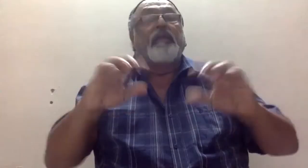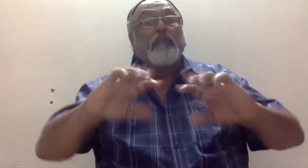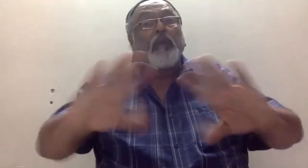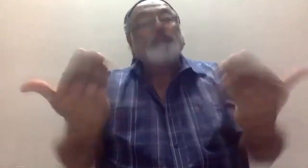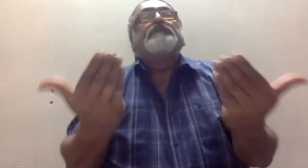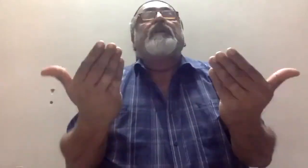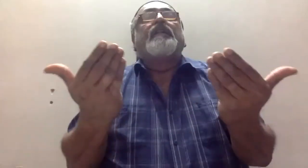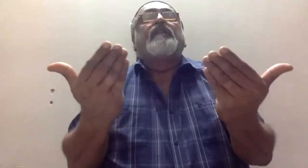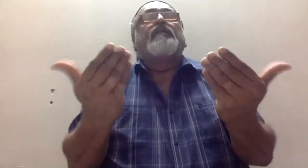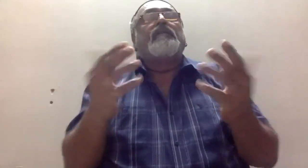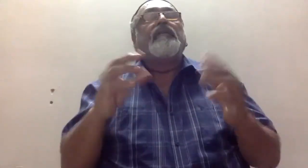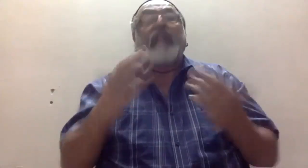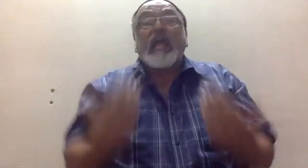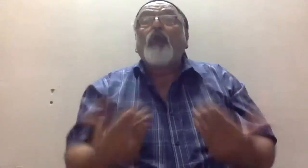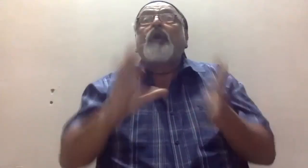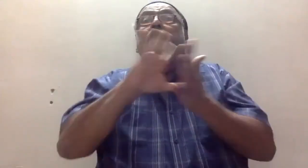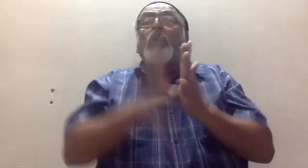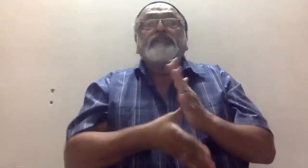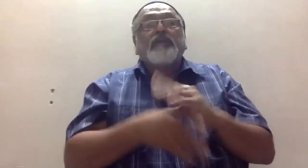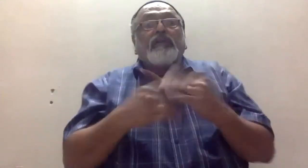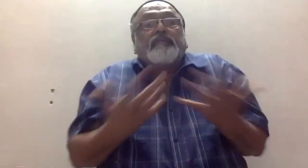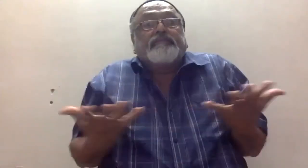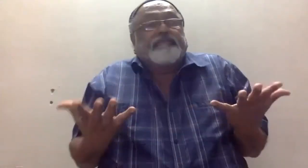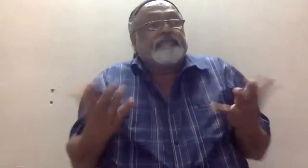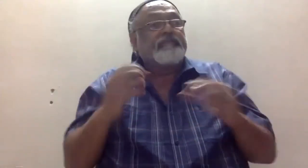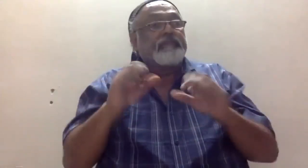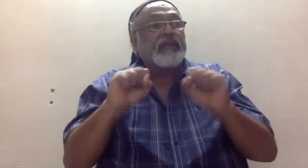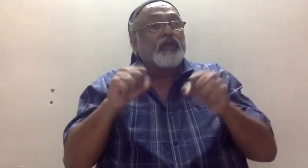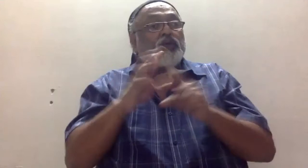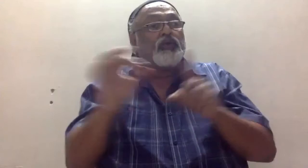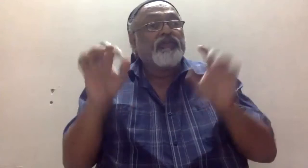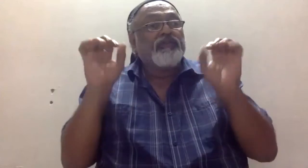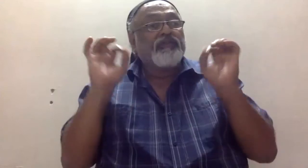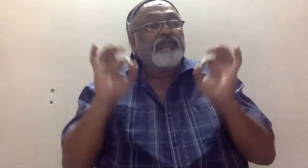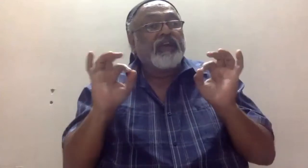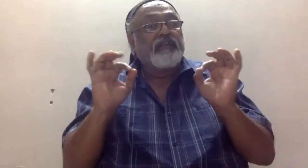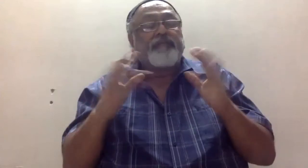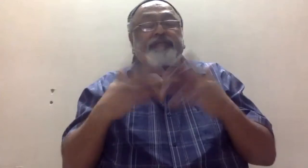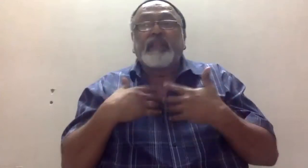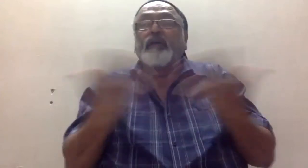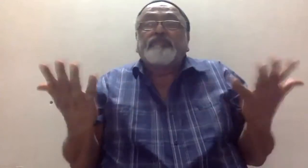So that's, I think I'll stop there and I'll be open to questions. I've said enough.